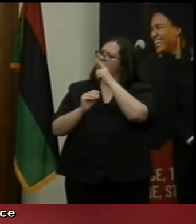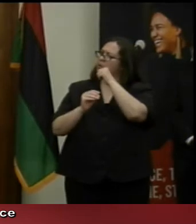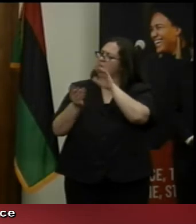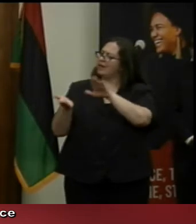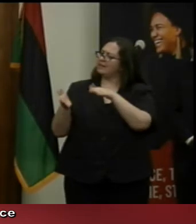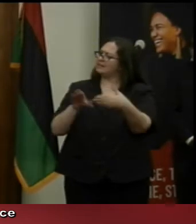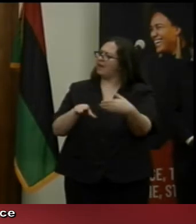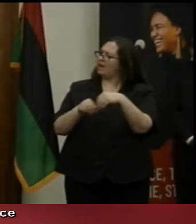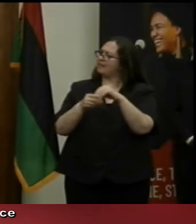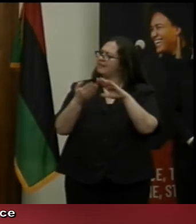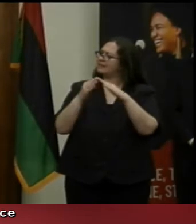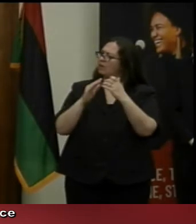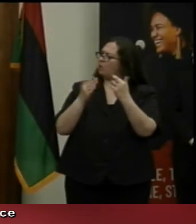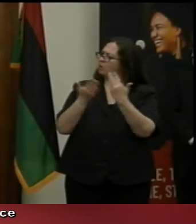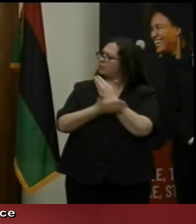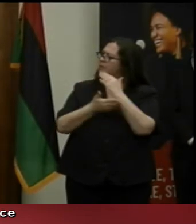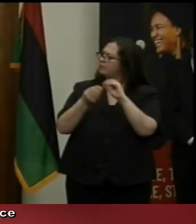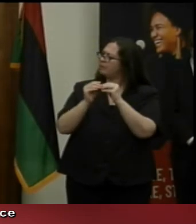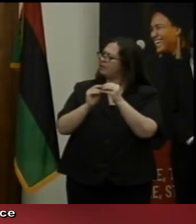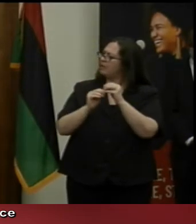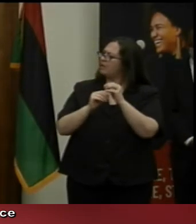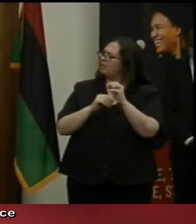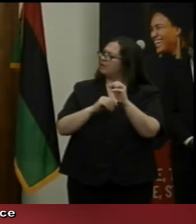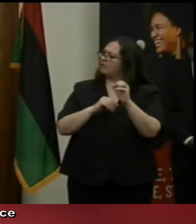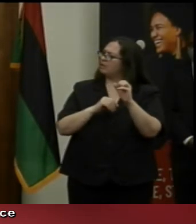is. 27.